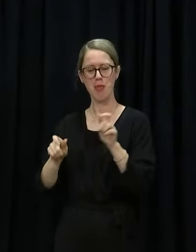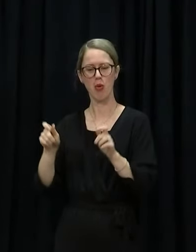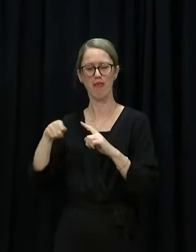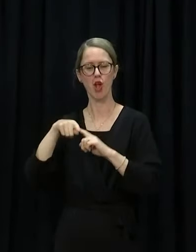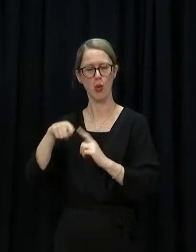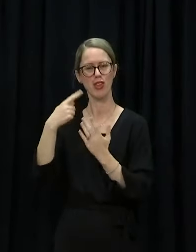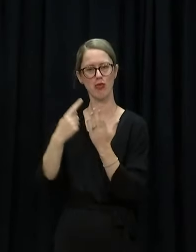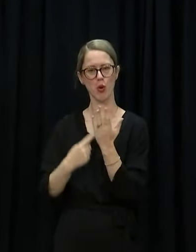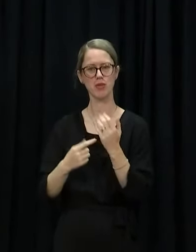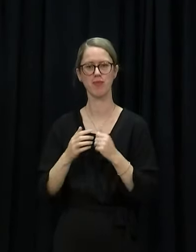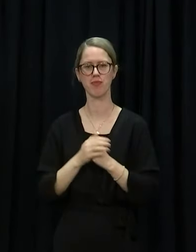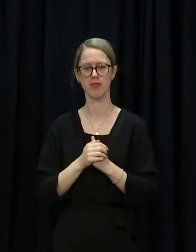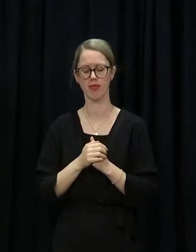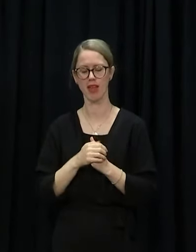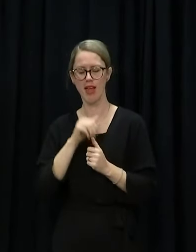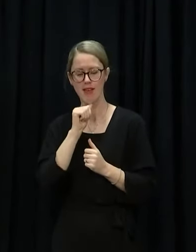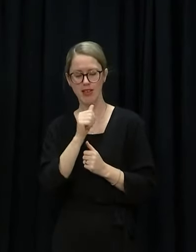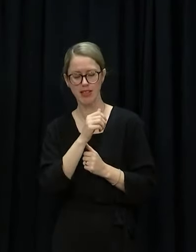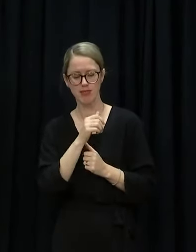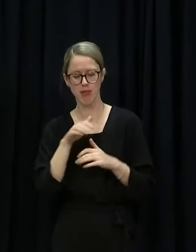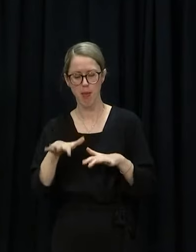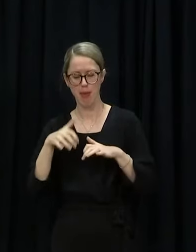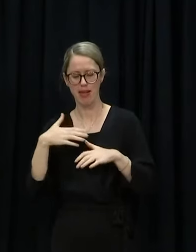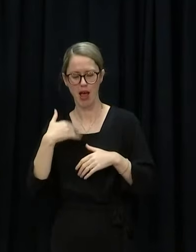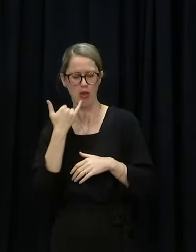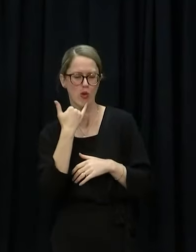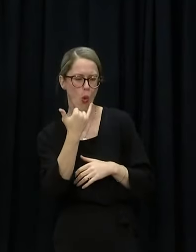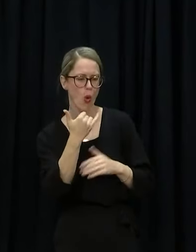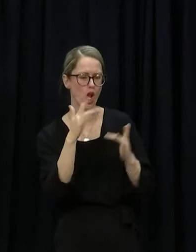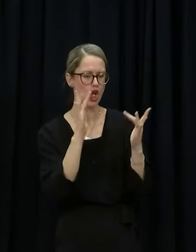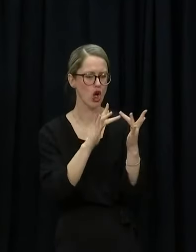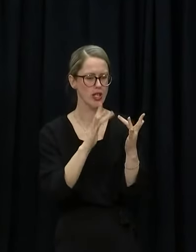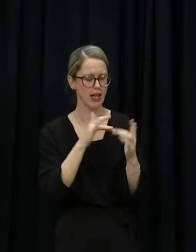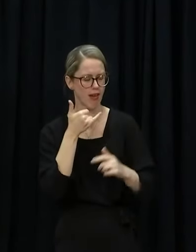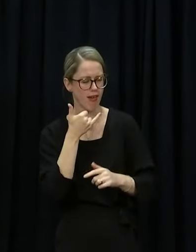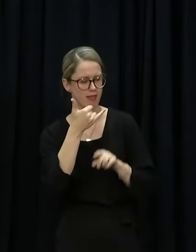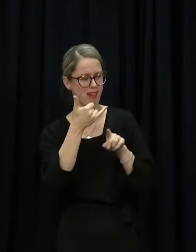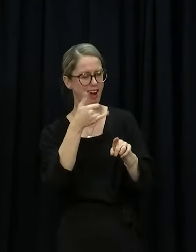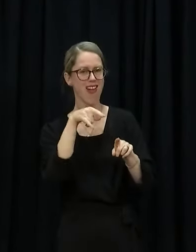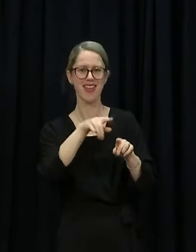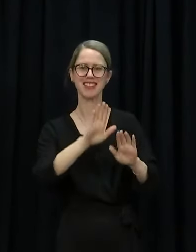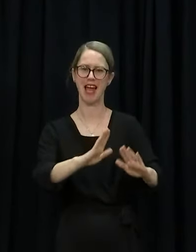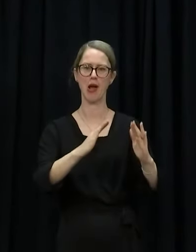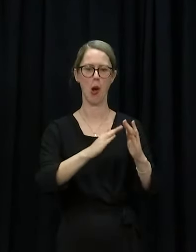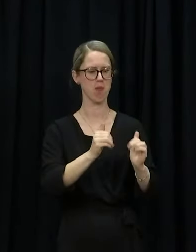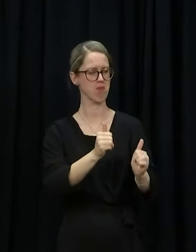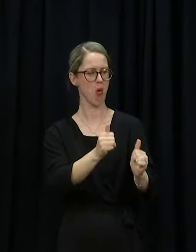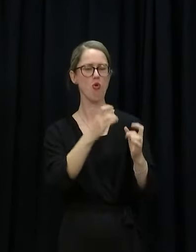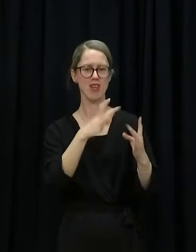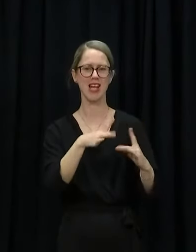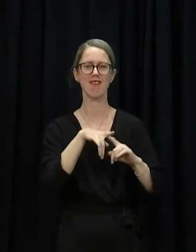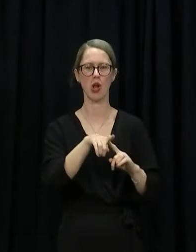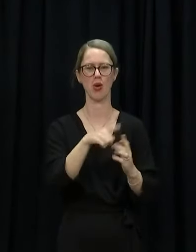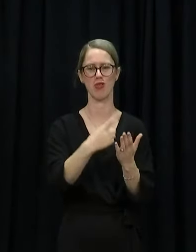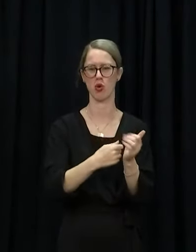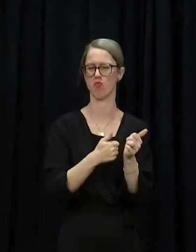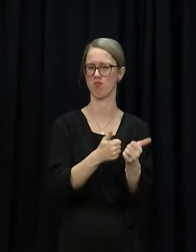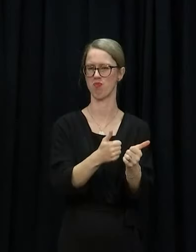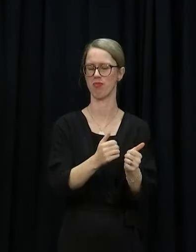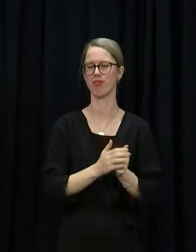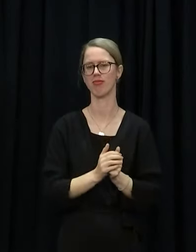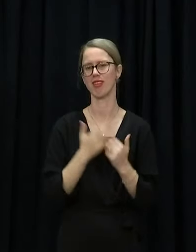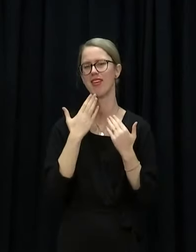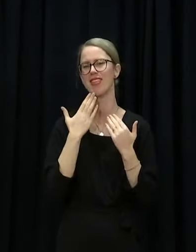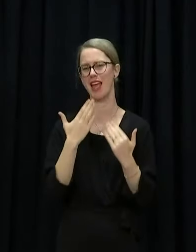that when they're making calls to contacts and close contacts, that there is high compliance with level 4 requirements. So thank